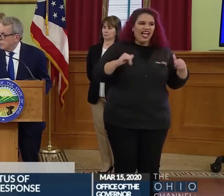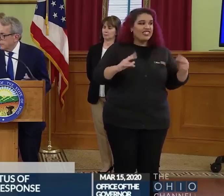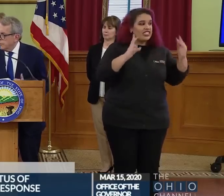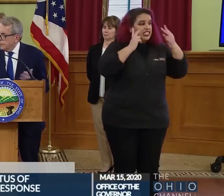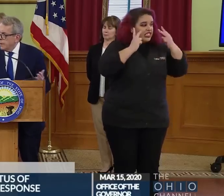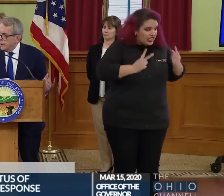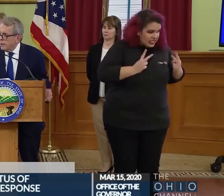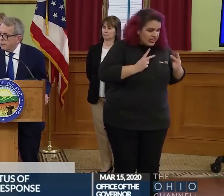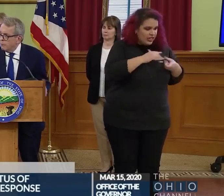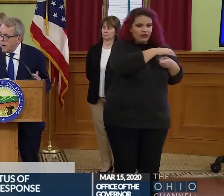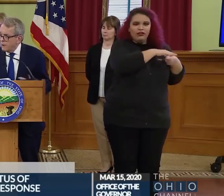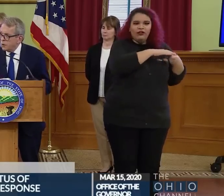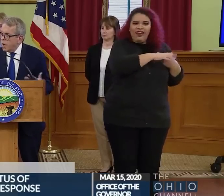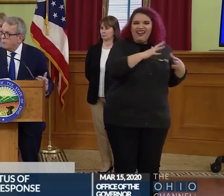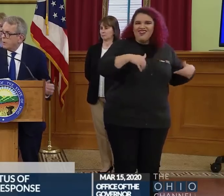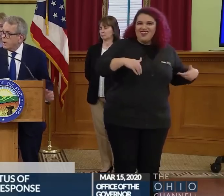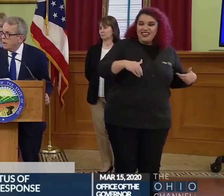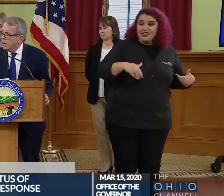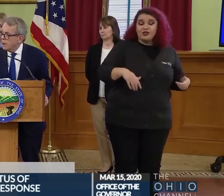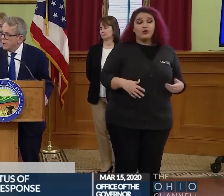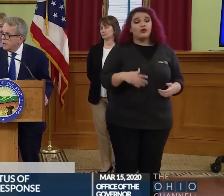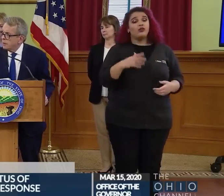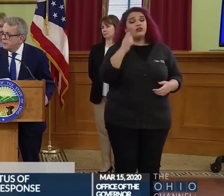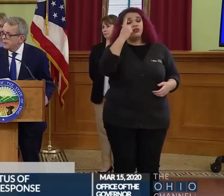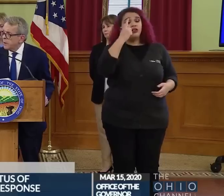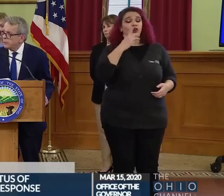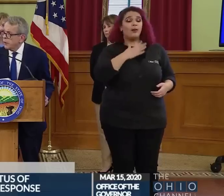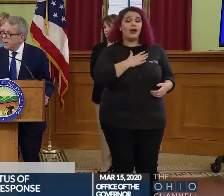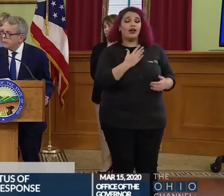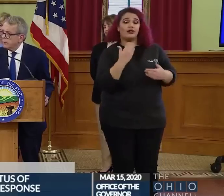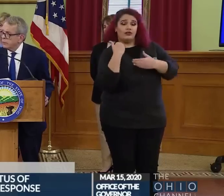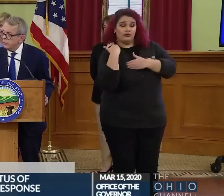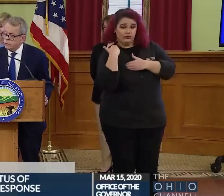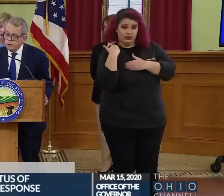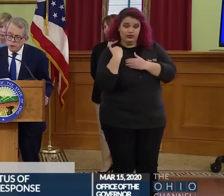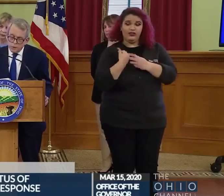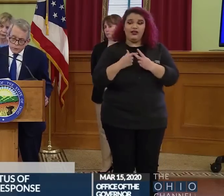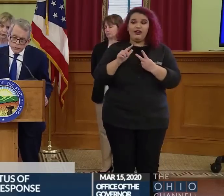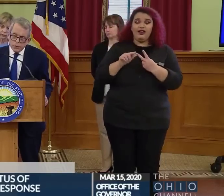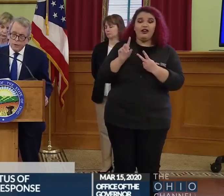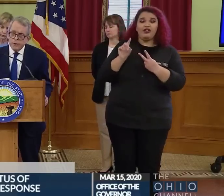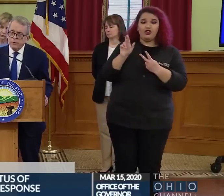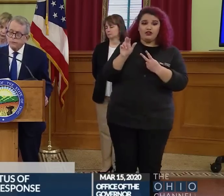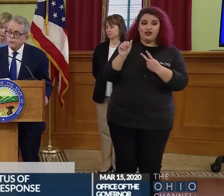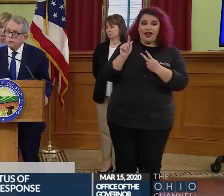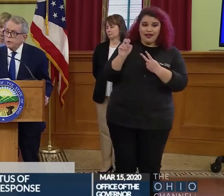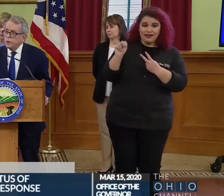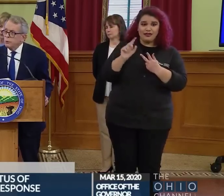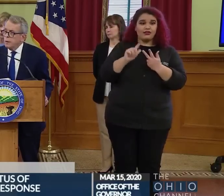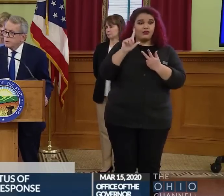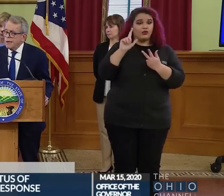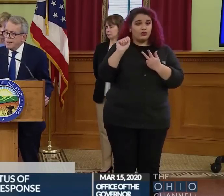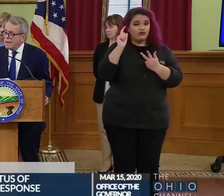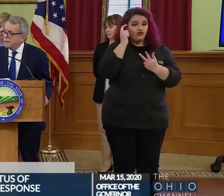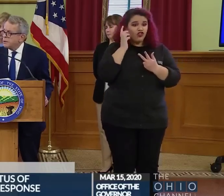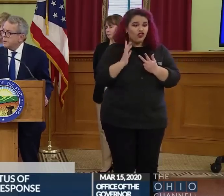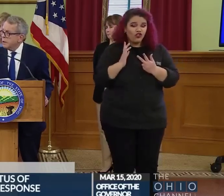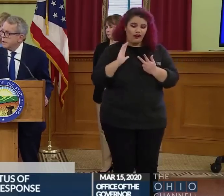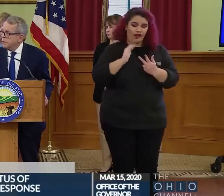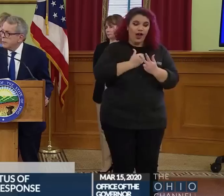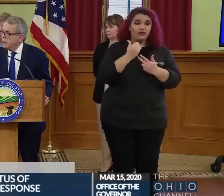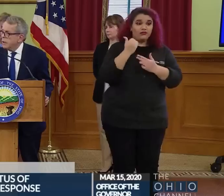So my job and Dr. Acton's and the lieutenant governor's is to be as